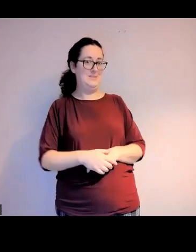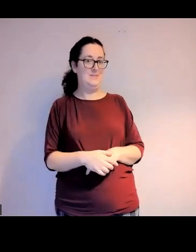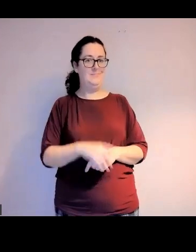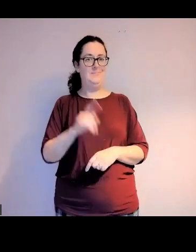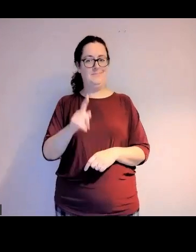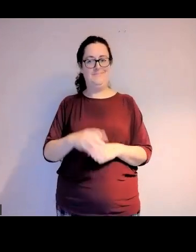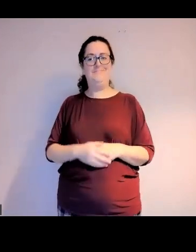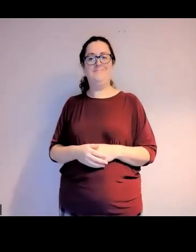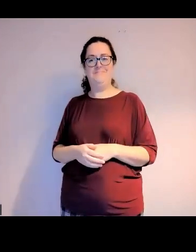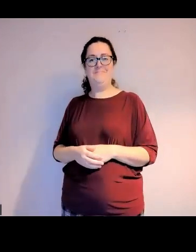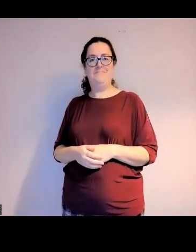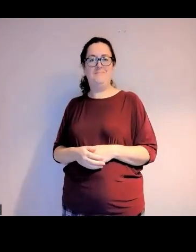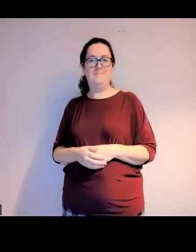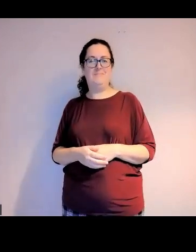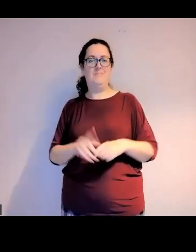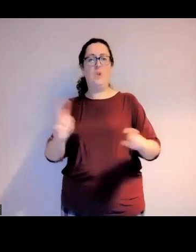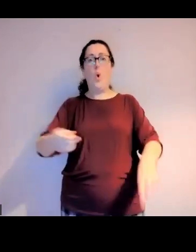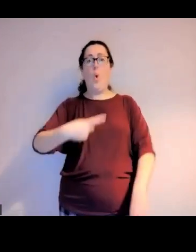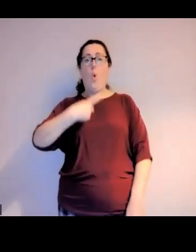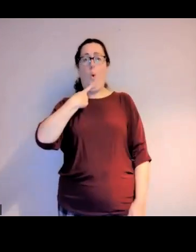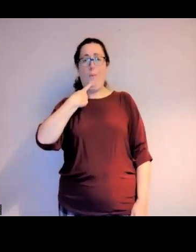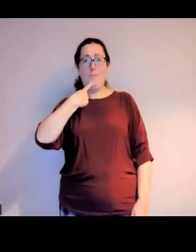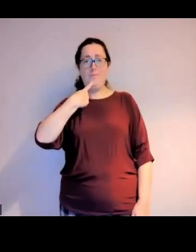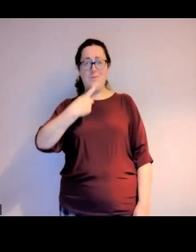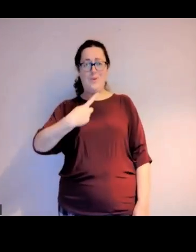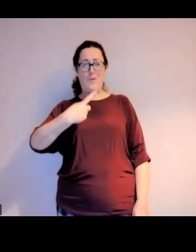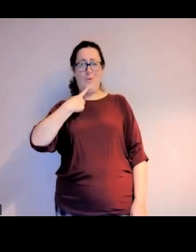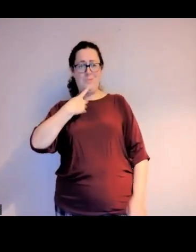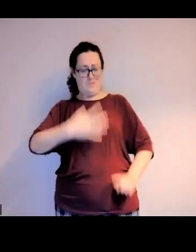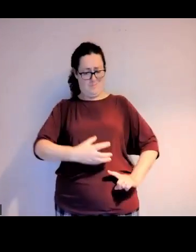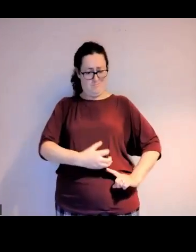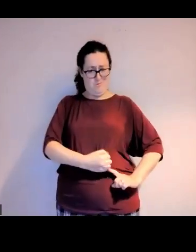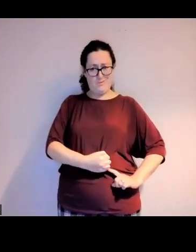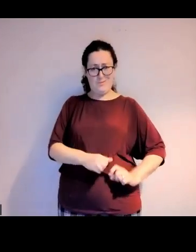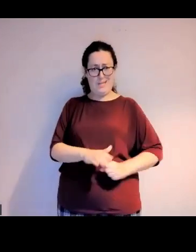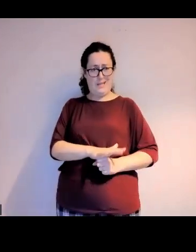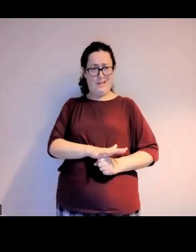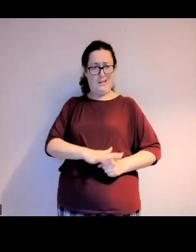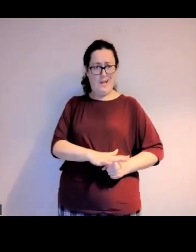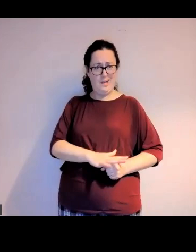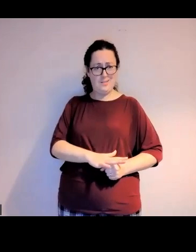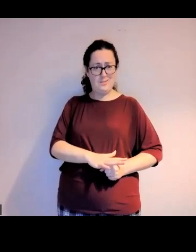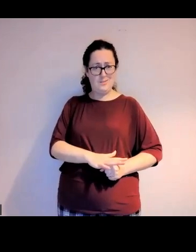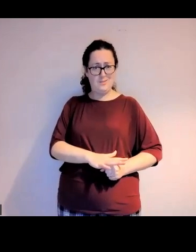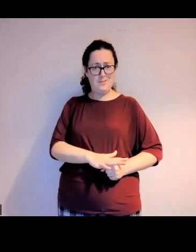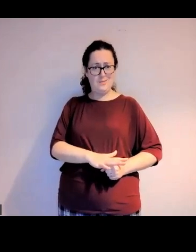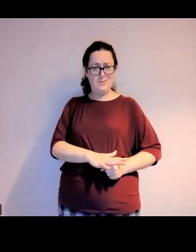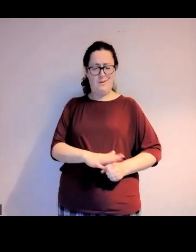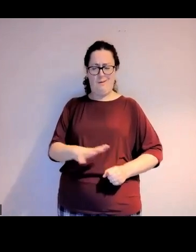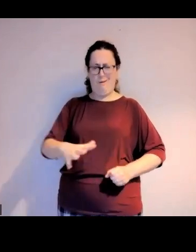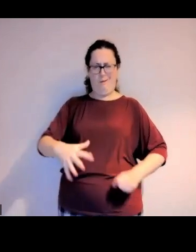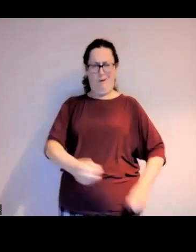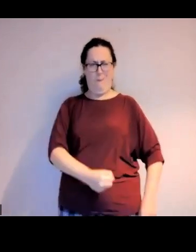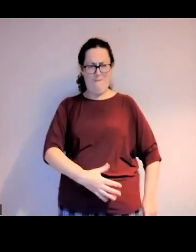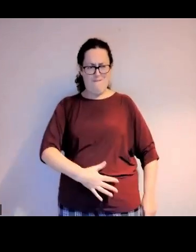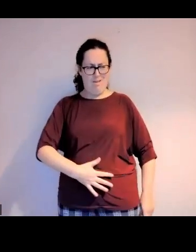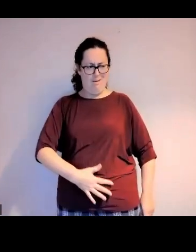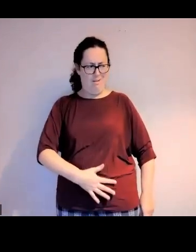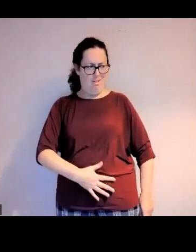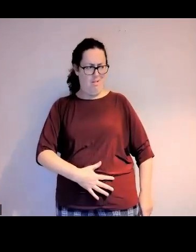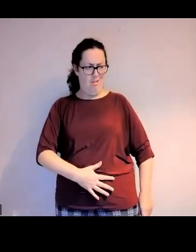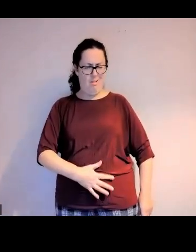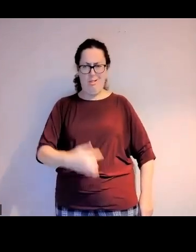Jamaican. Oops, prostate gate. Copperfield, am I too